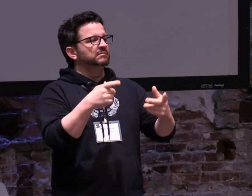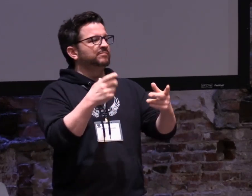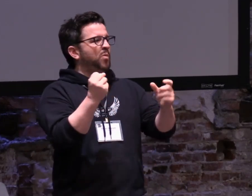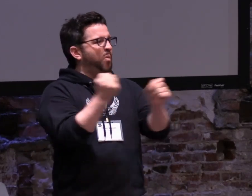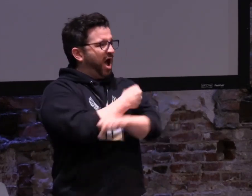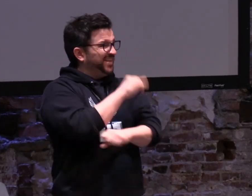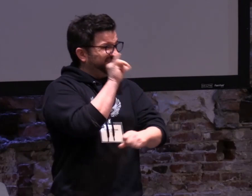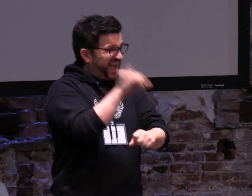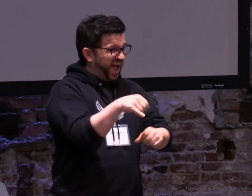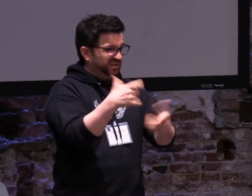opportunity.